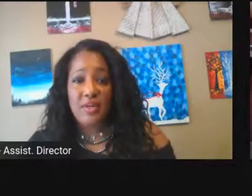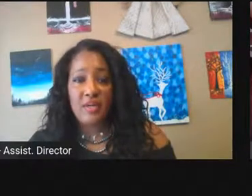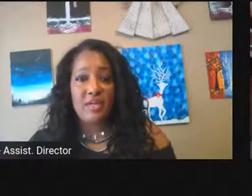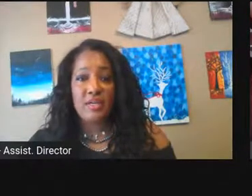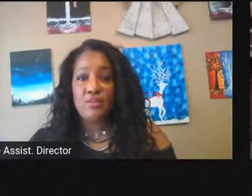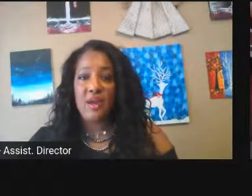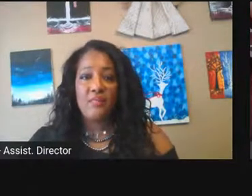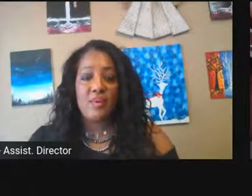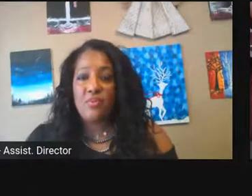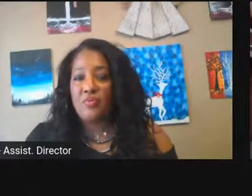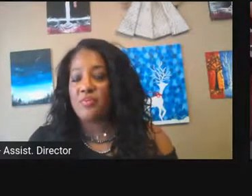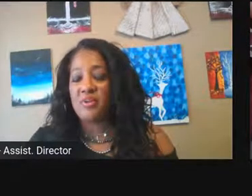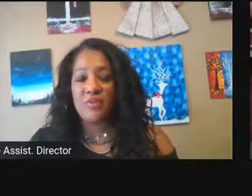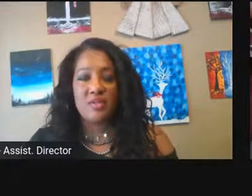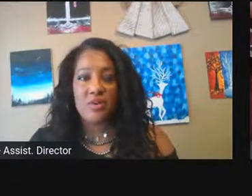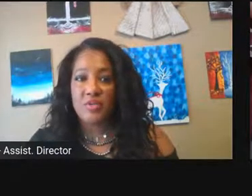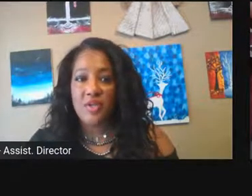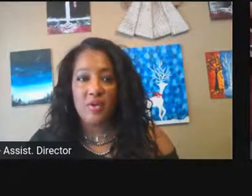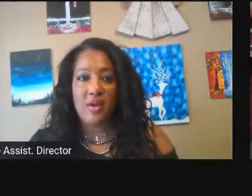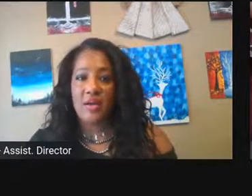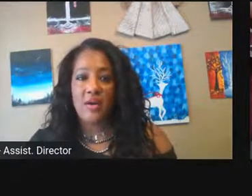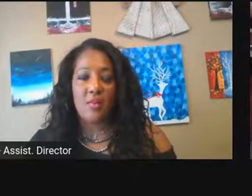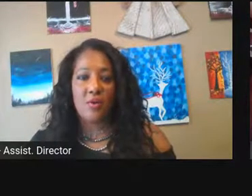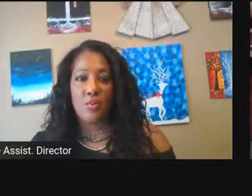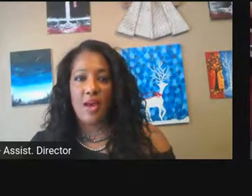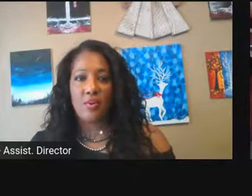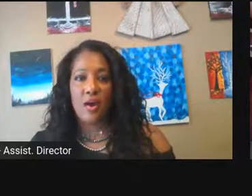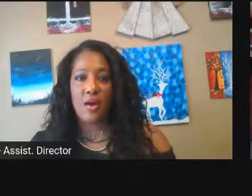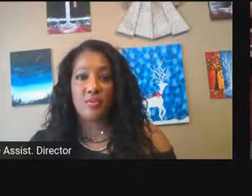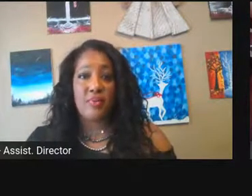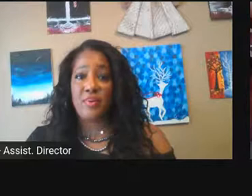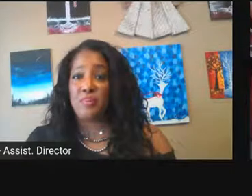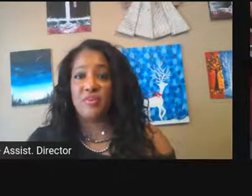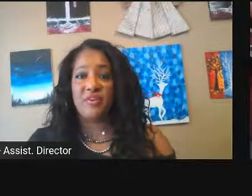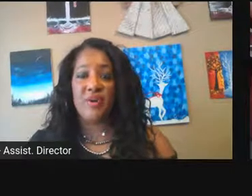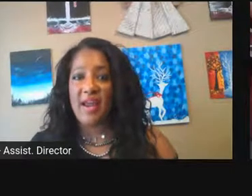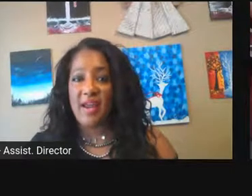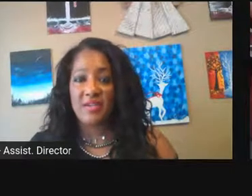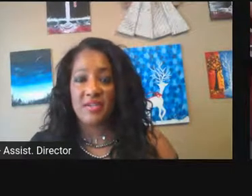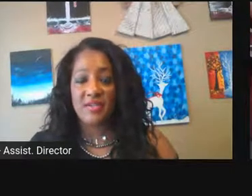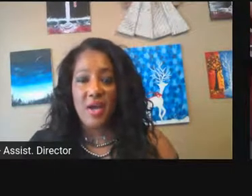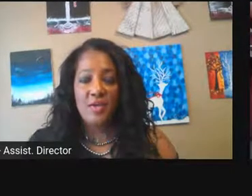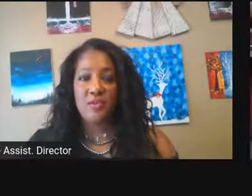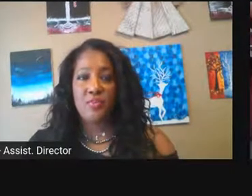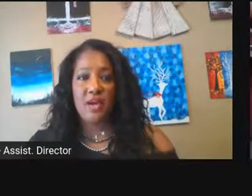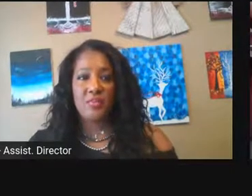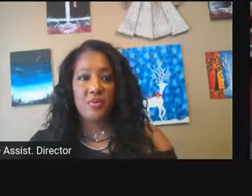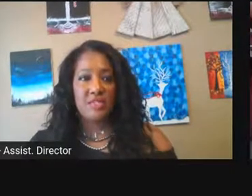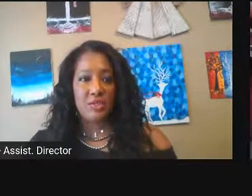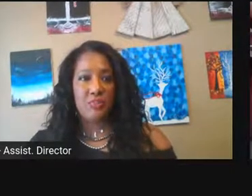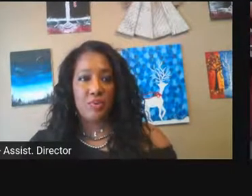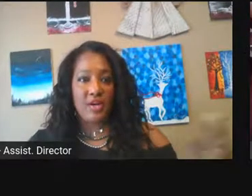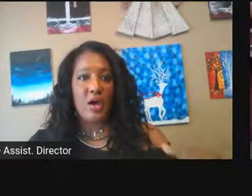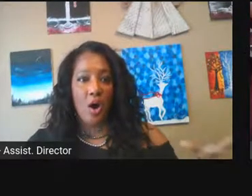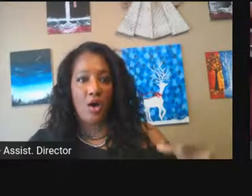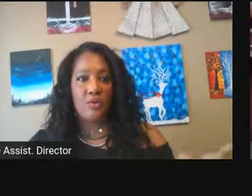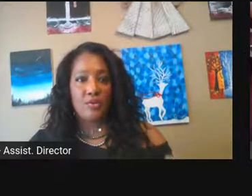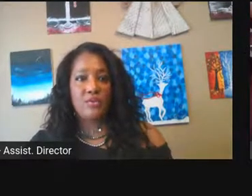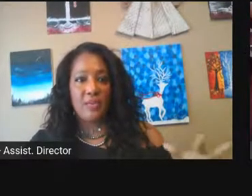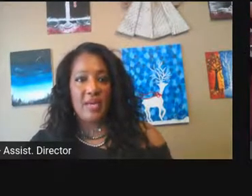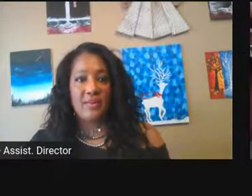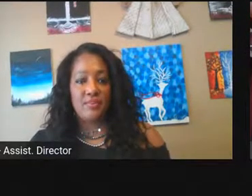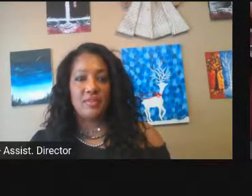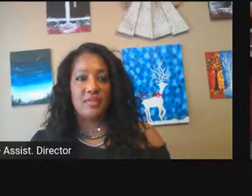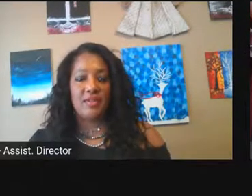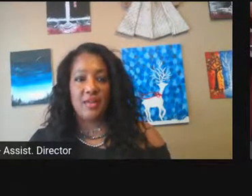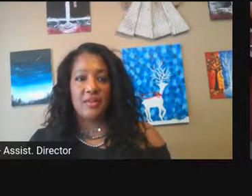physical disabilities. We have people from different socioeconomical backgrounds. We have people different ages. So be able to bring all